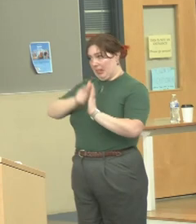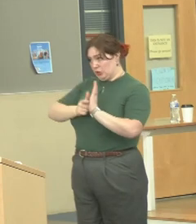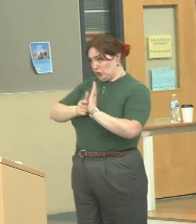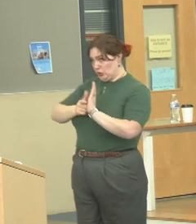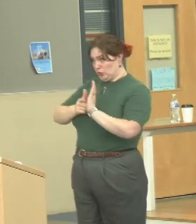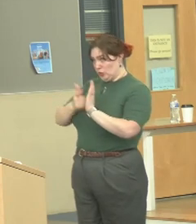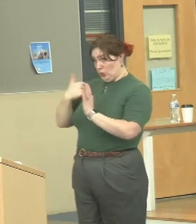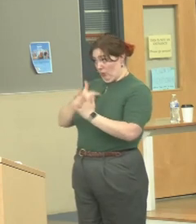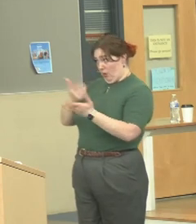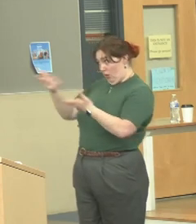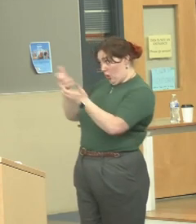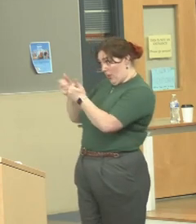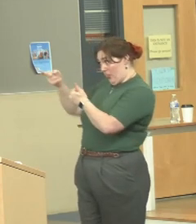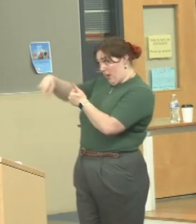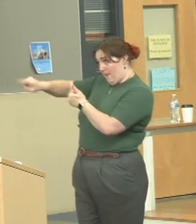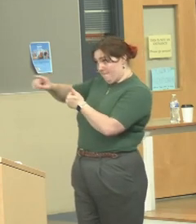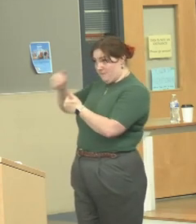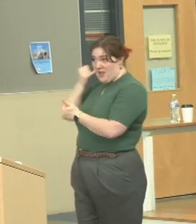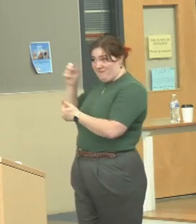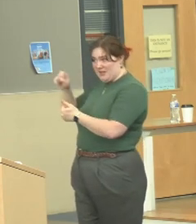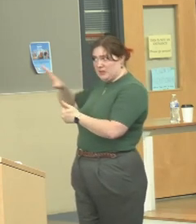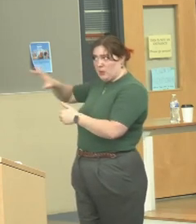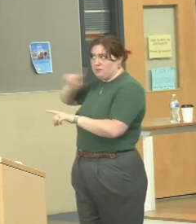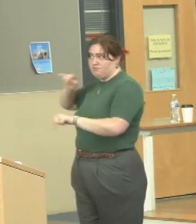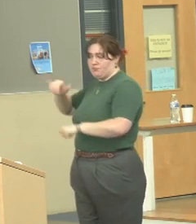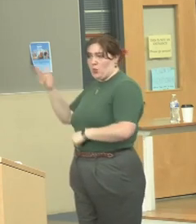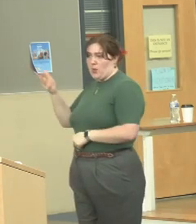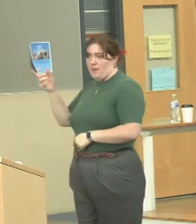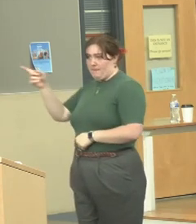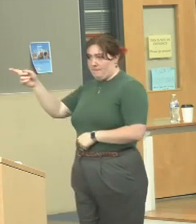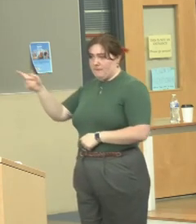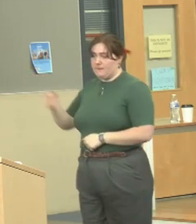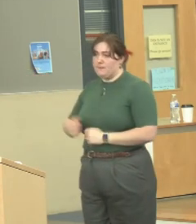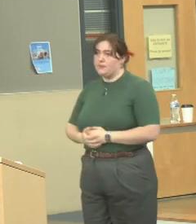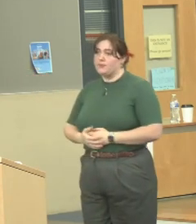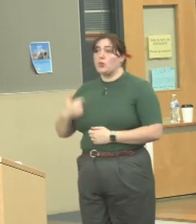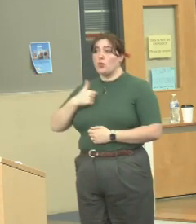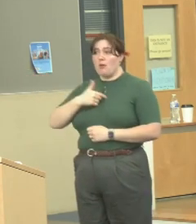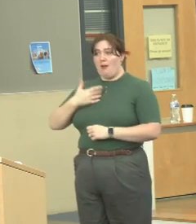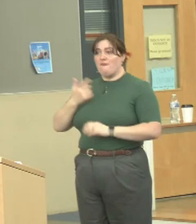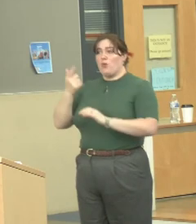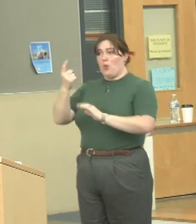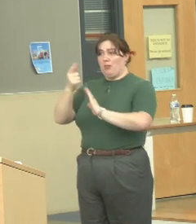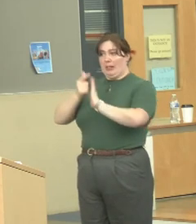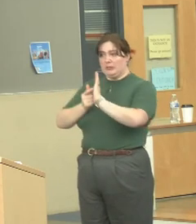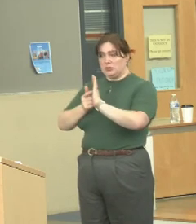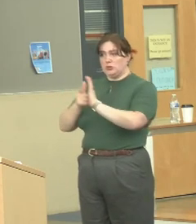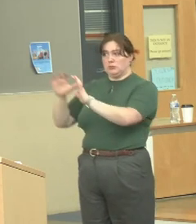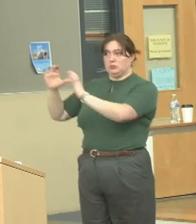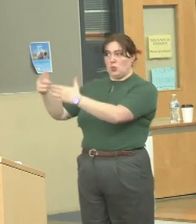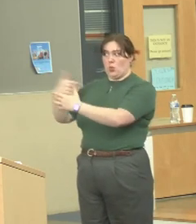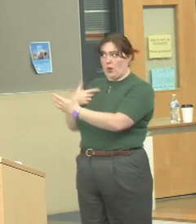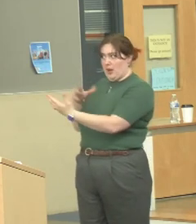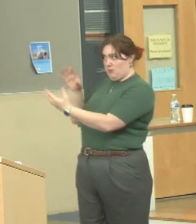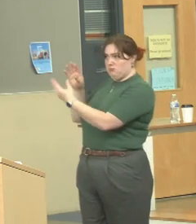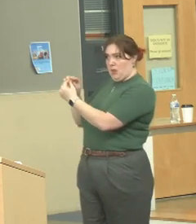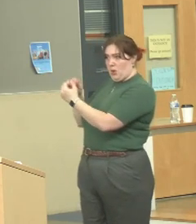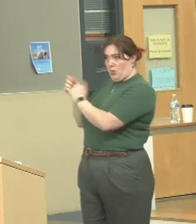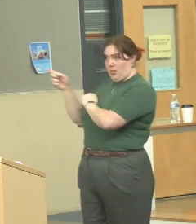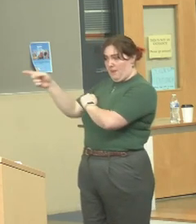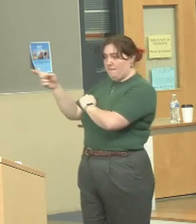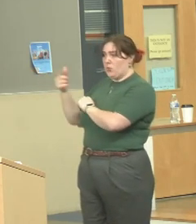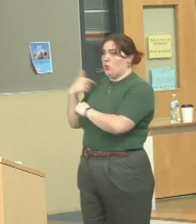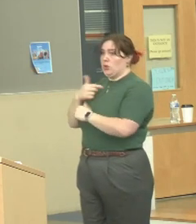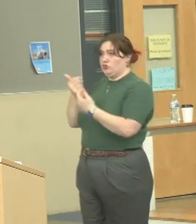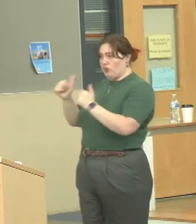What is their response? Yeah, so we have a legislative delegation that we meet with, and we try to bring them